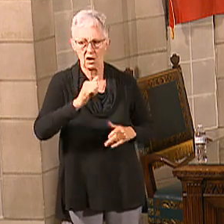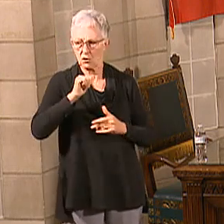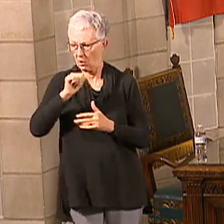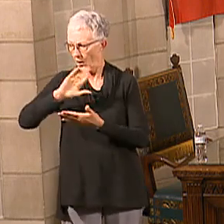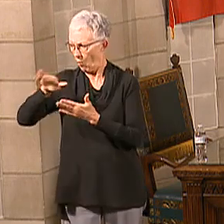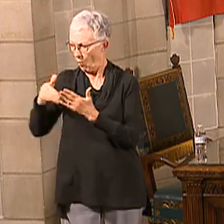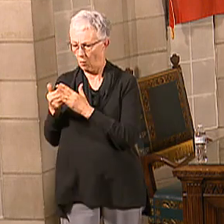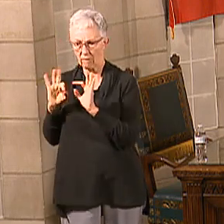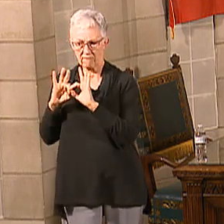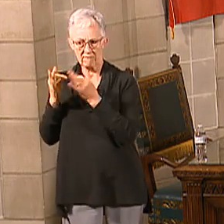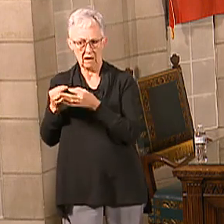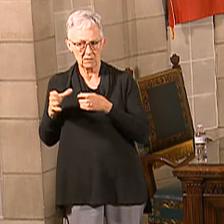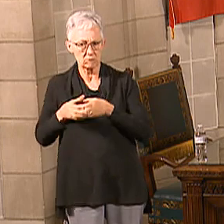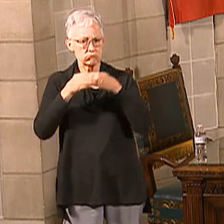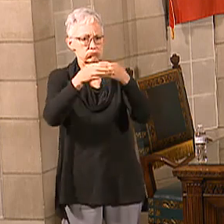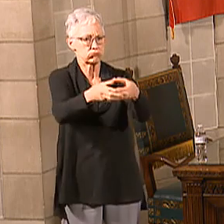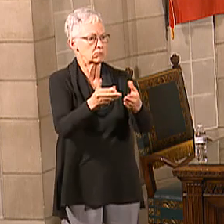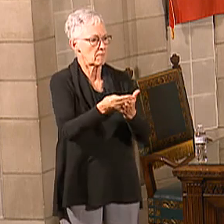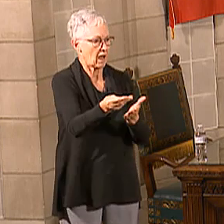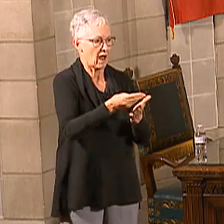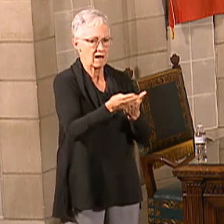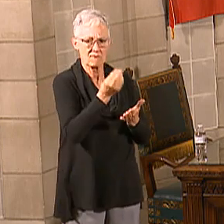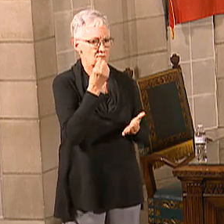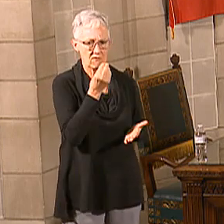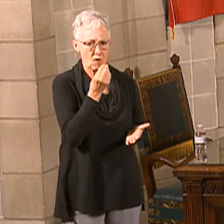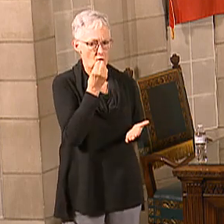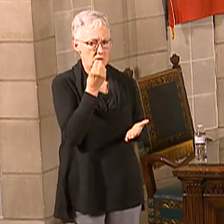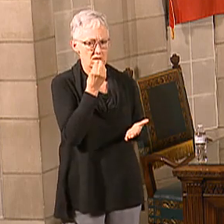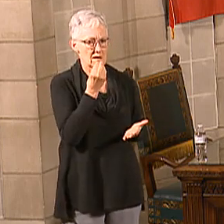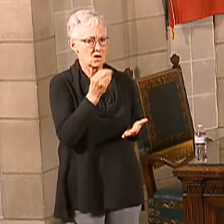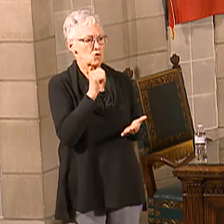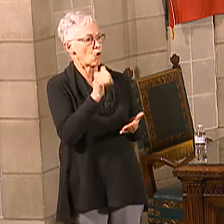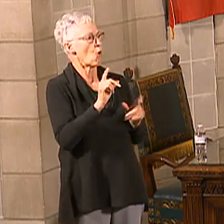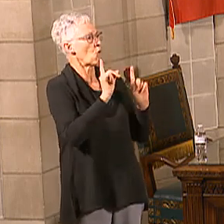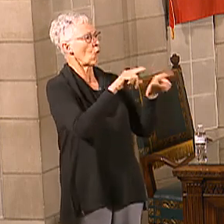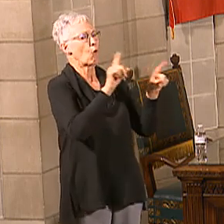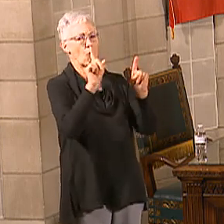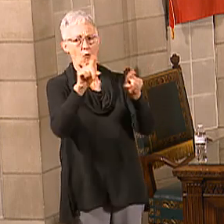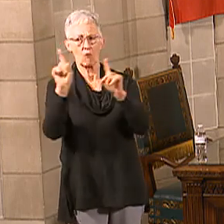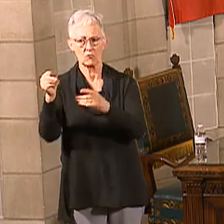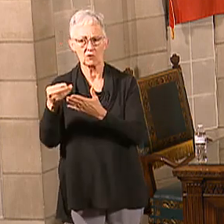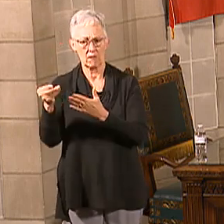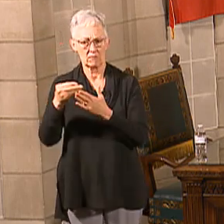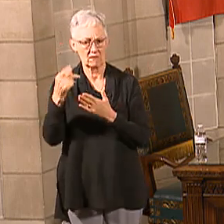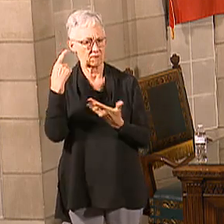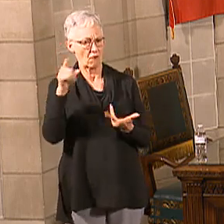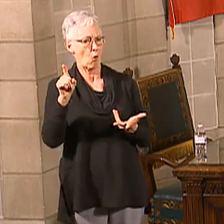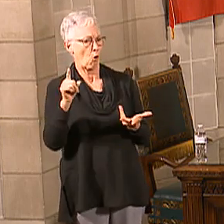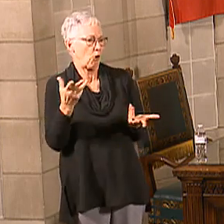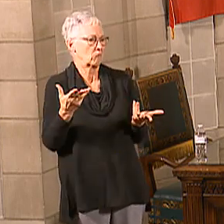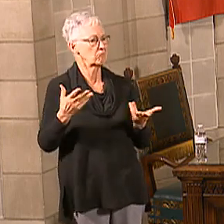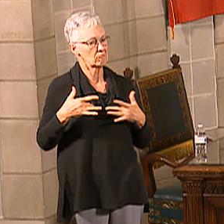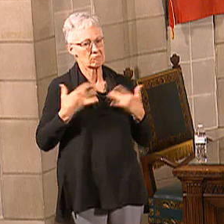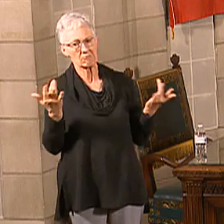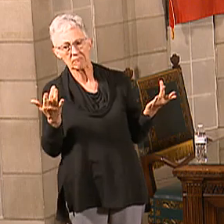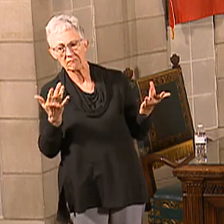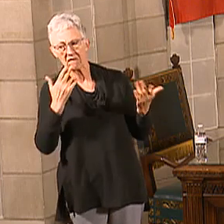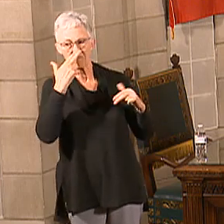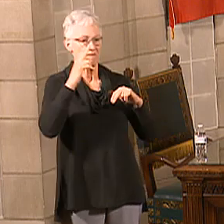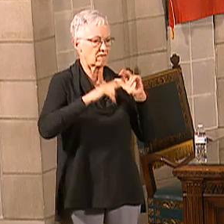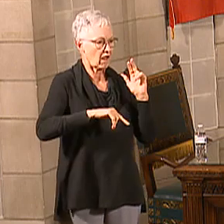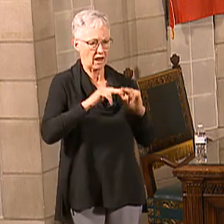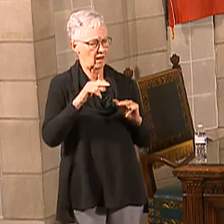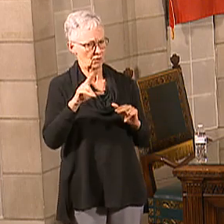at home. Don't go out and do unnecessary things and stay at home, and that way you can help slow down the spread of virus here in our